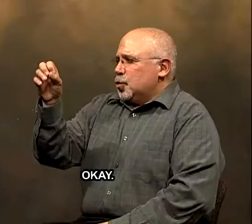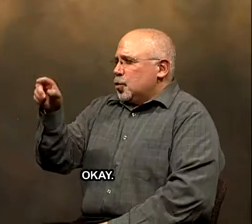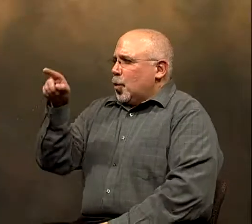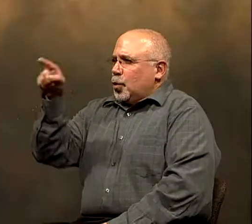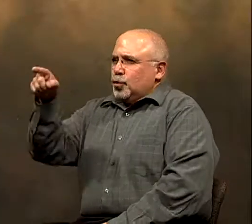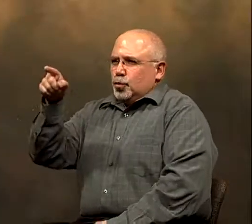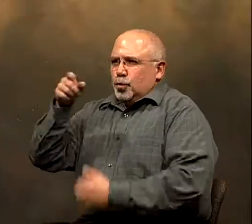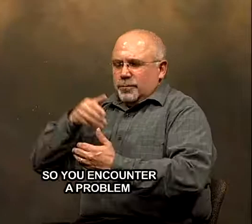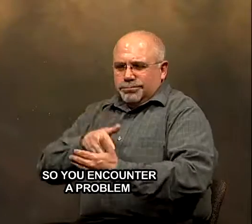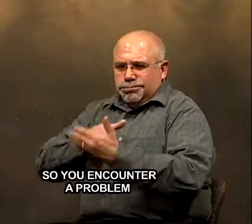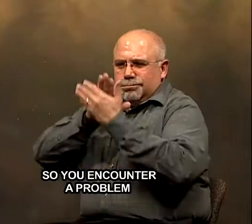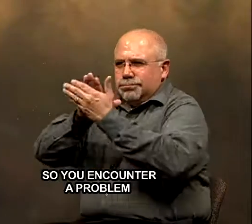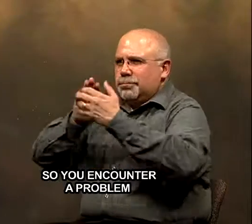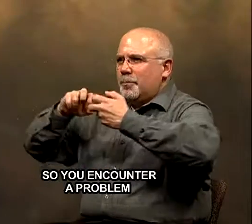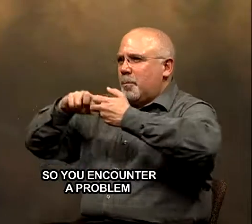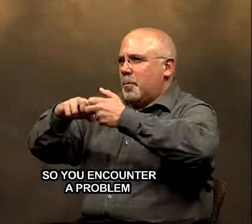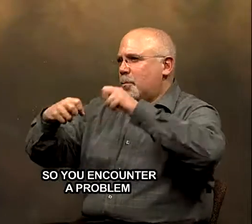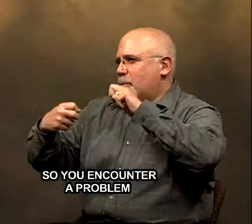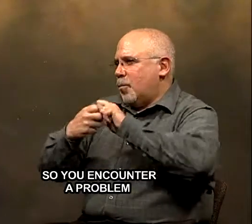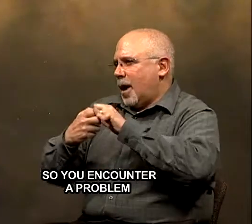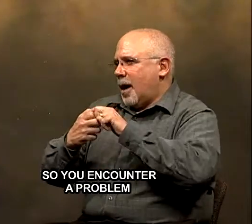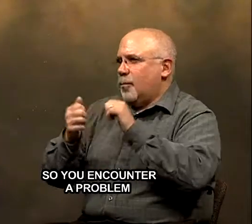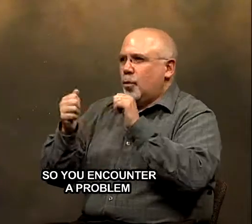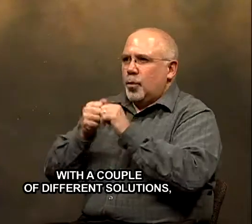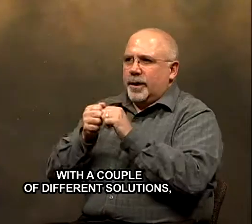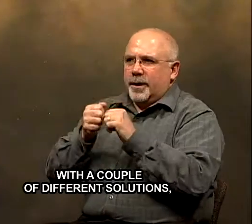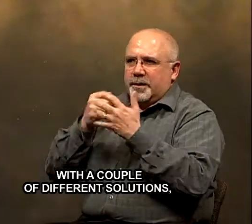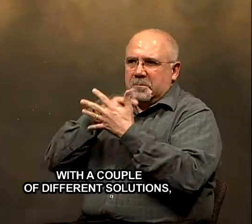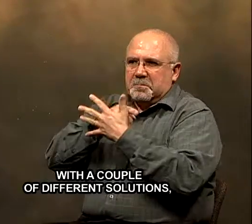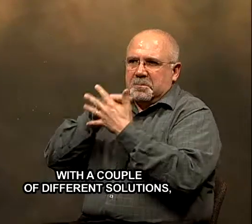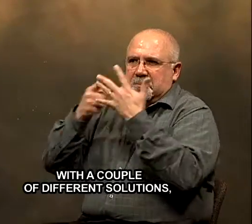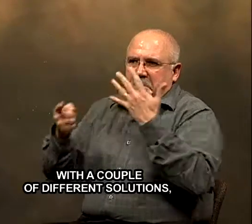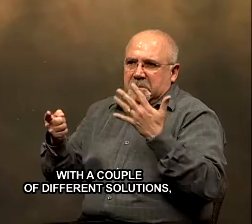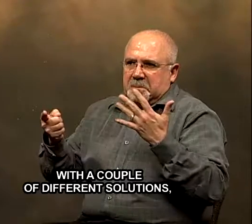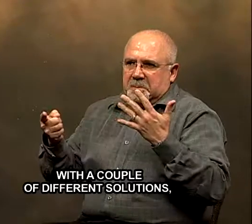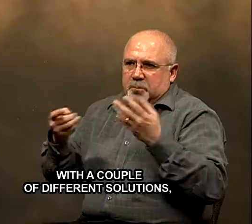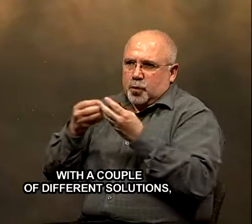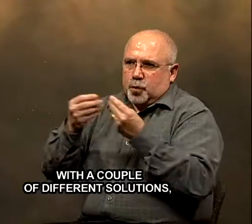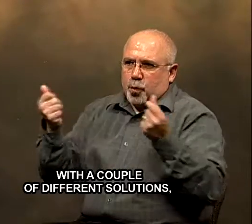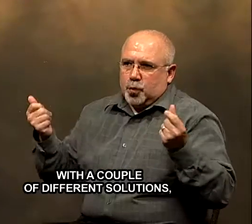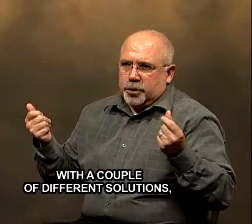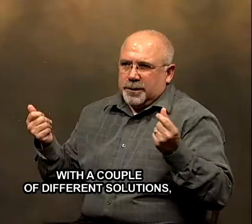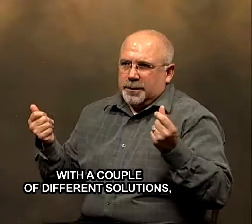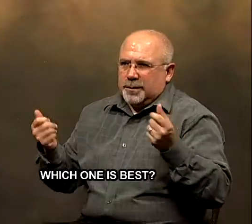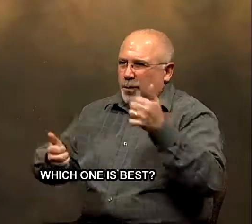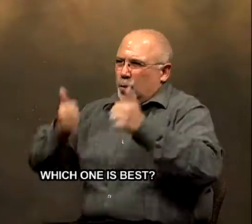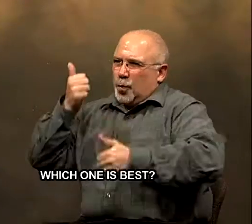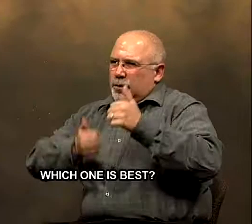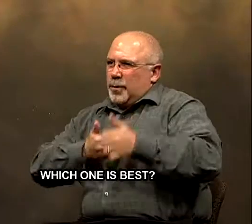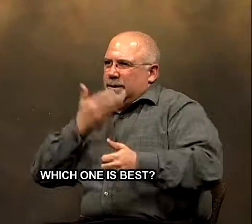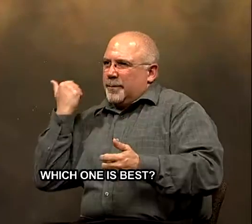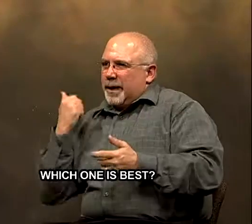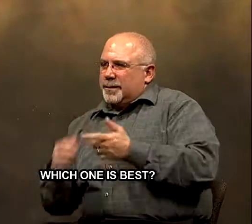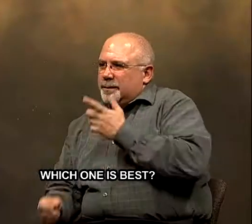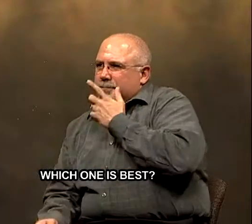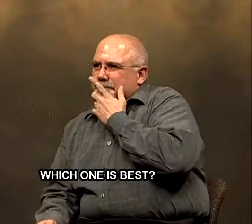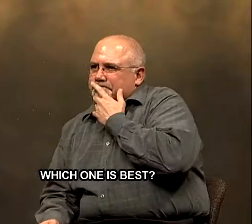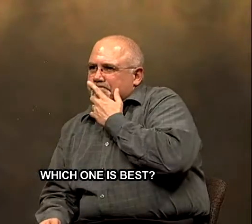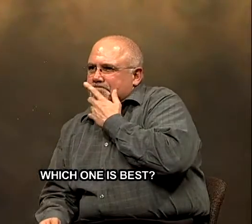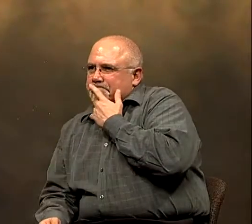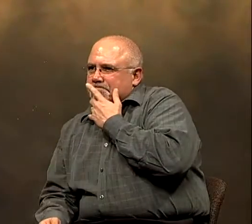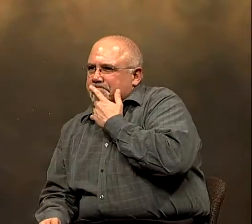Okay, so you encounter a problem with a couple of different solutions. Which one is best?